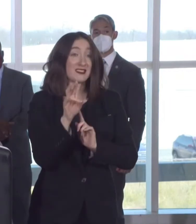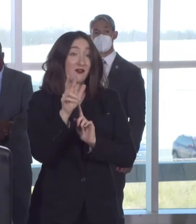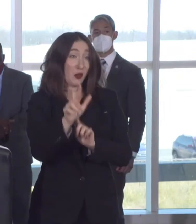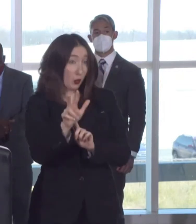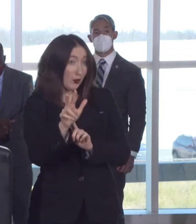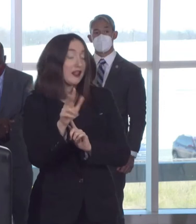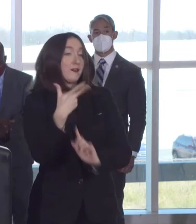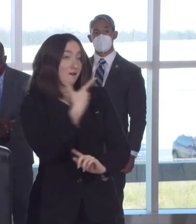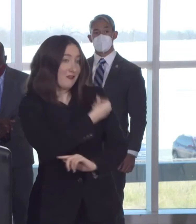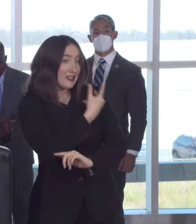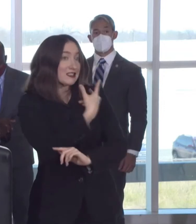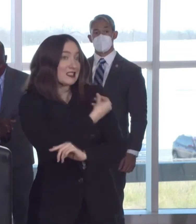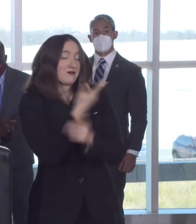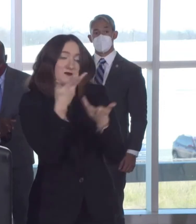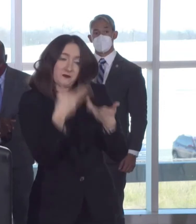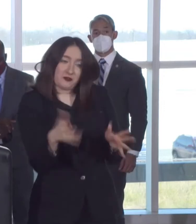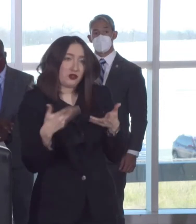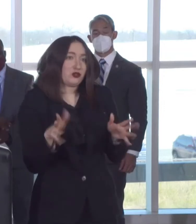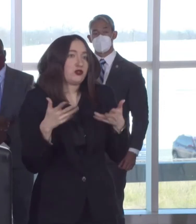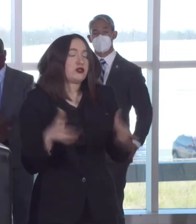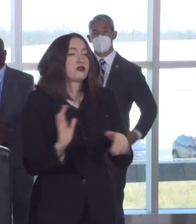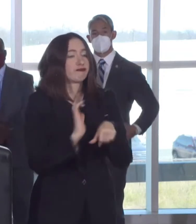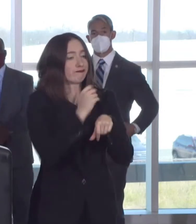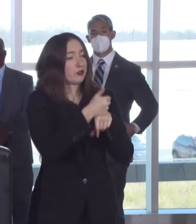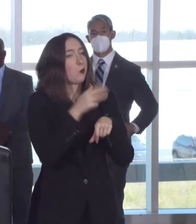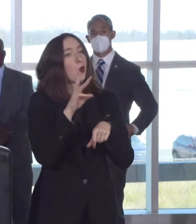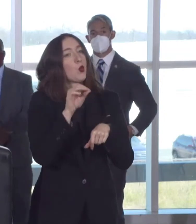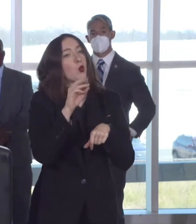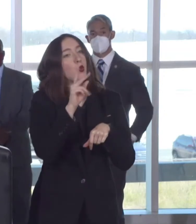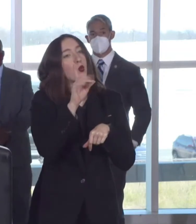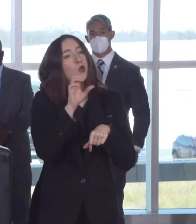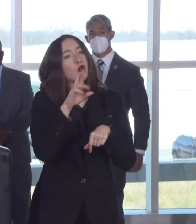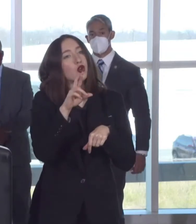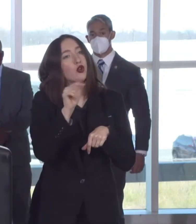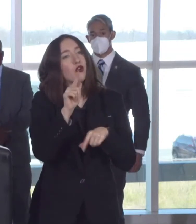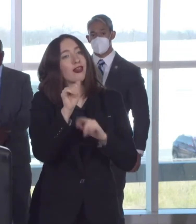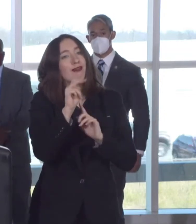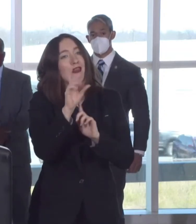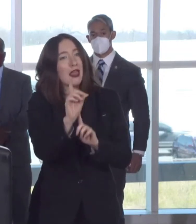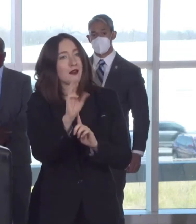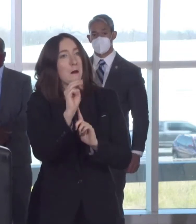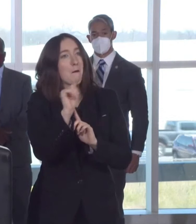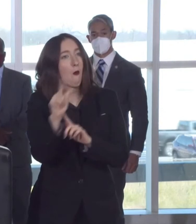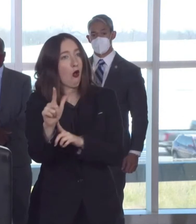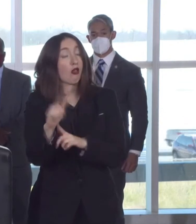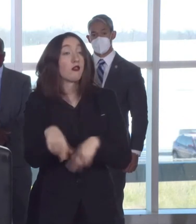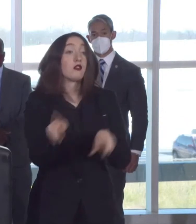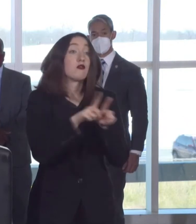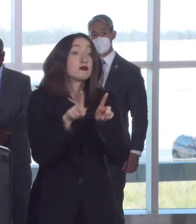8,473 vaccinations at the Wonderland Mall, and plus we've given another